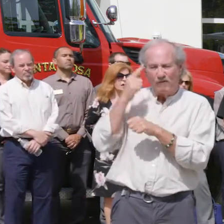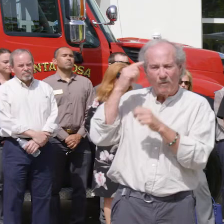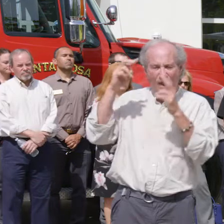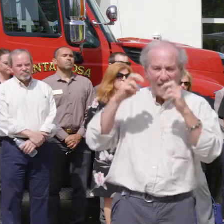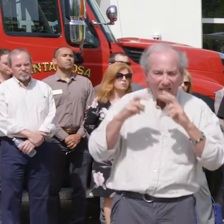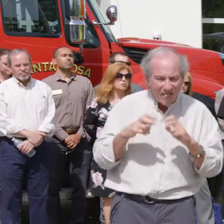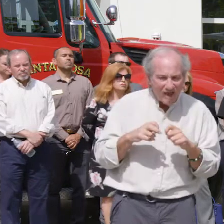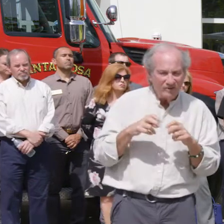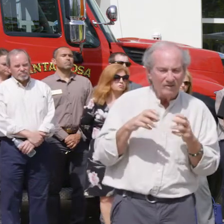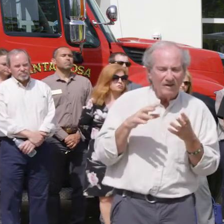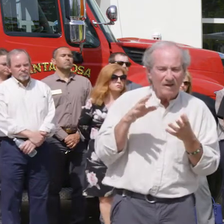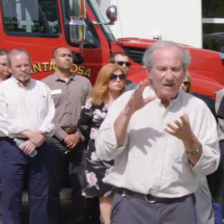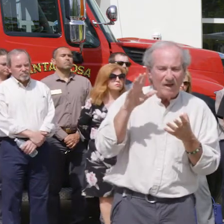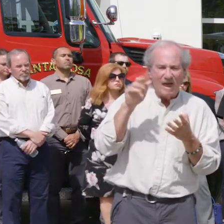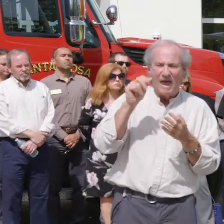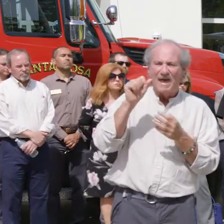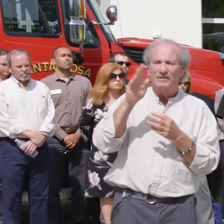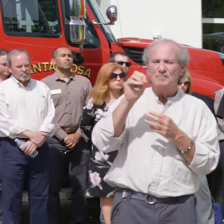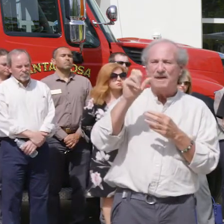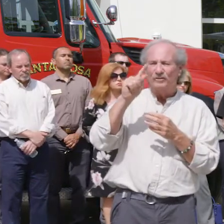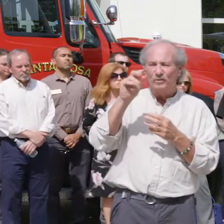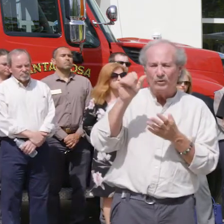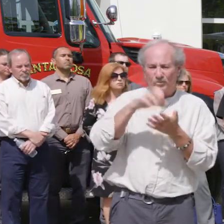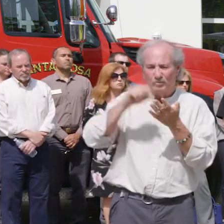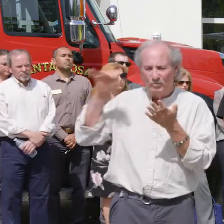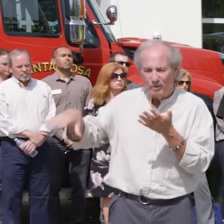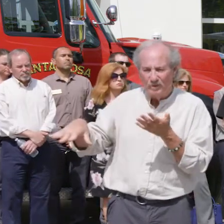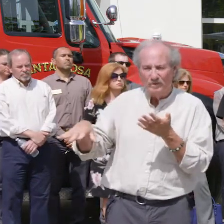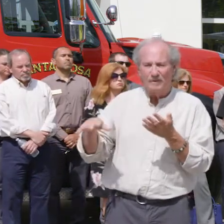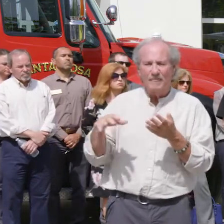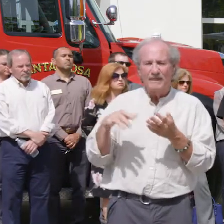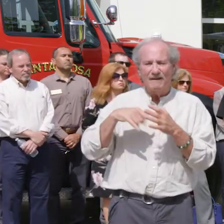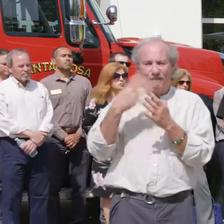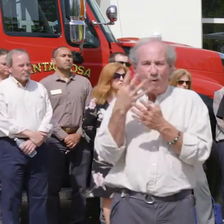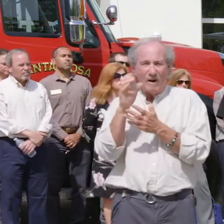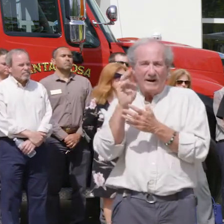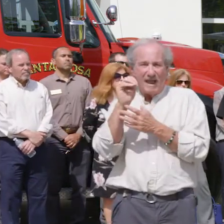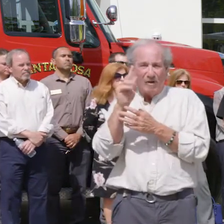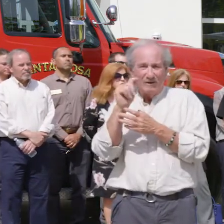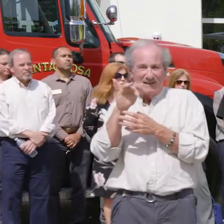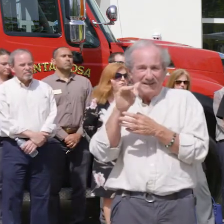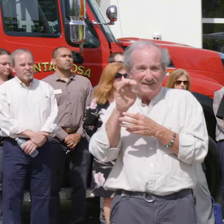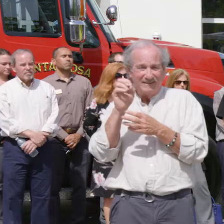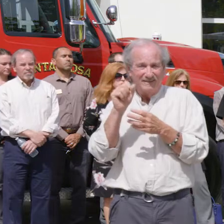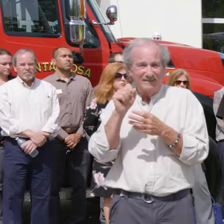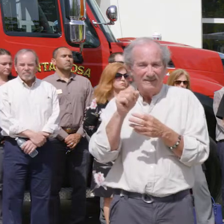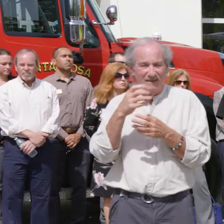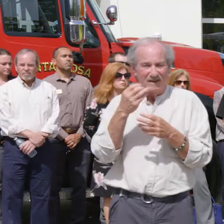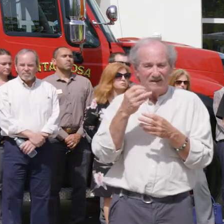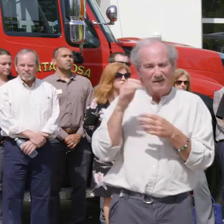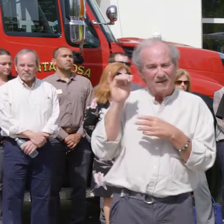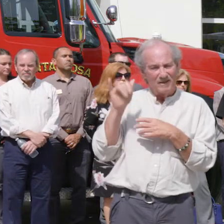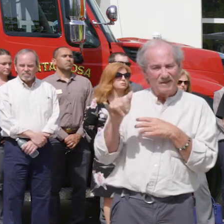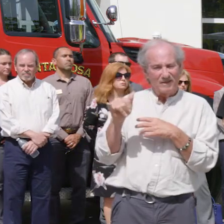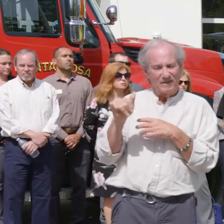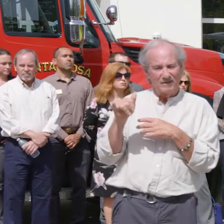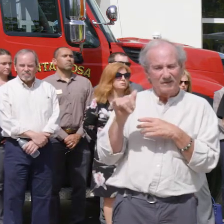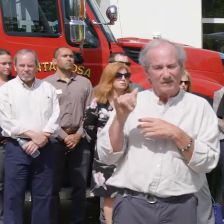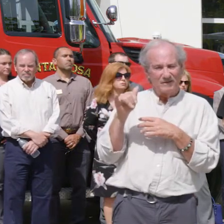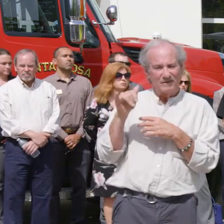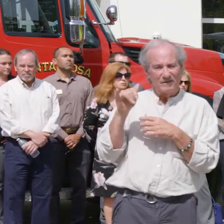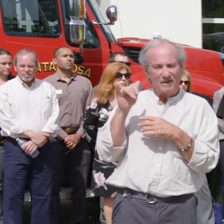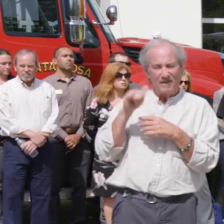assess and remove asbestos from burned buildings in those four counties. And